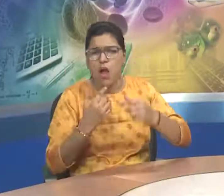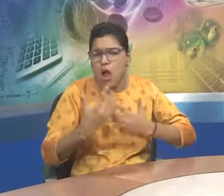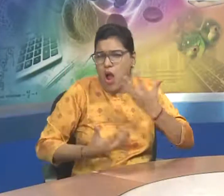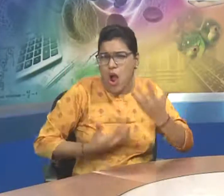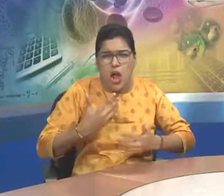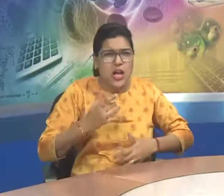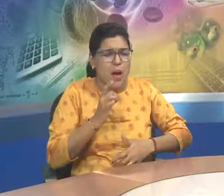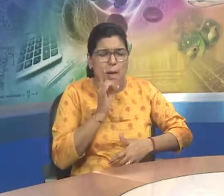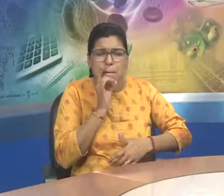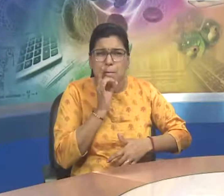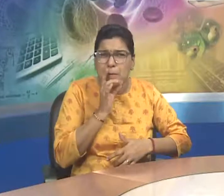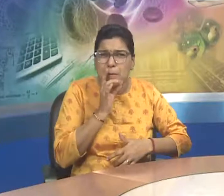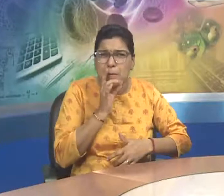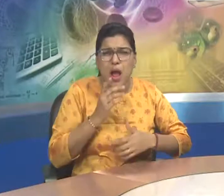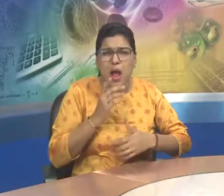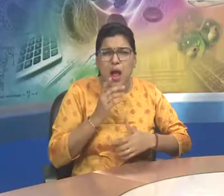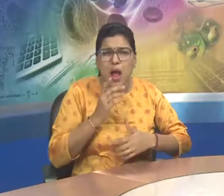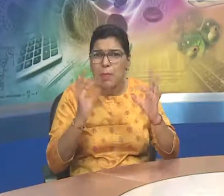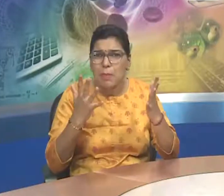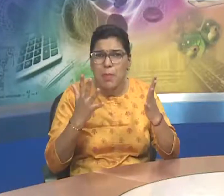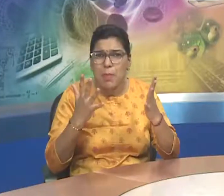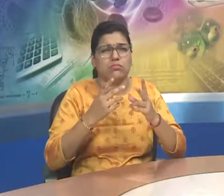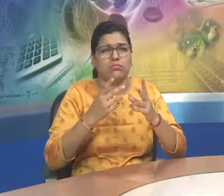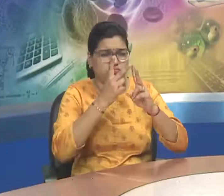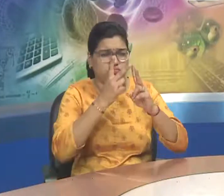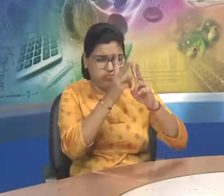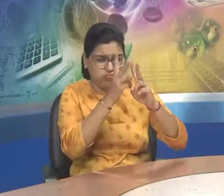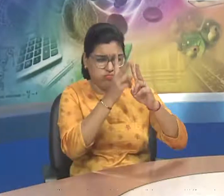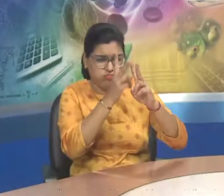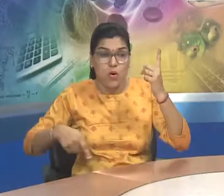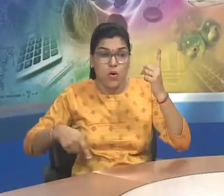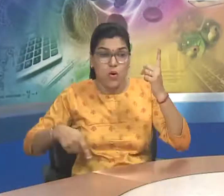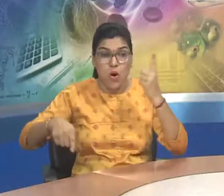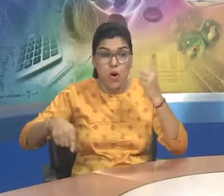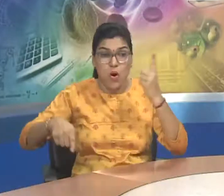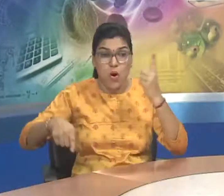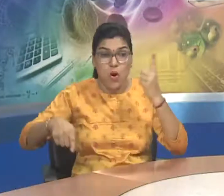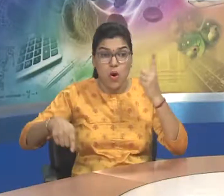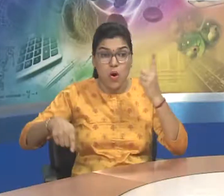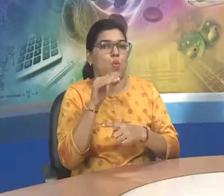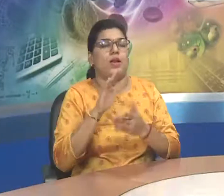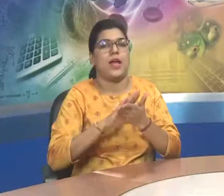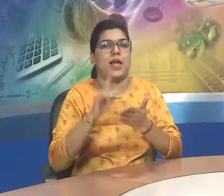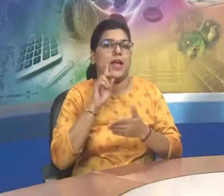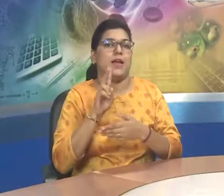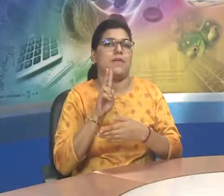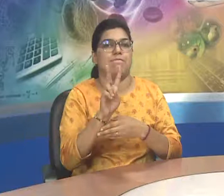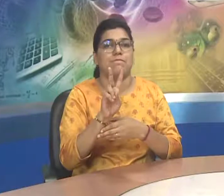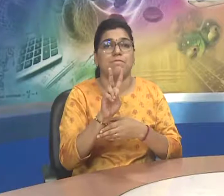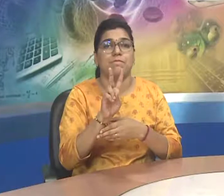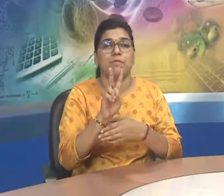fever, mouth ache. These all are the signs of